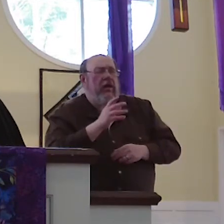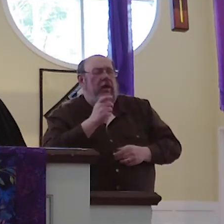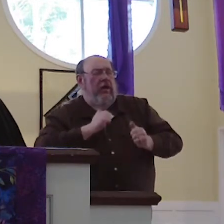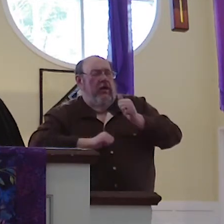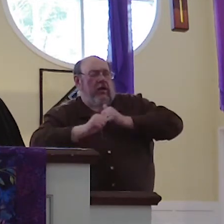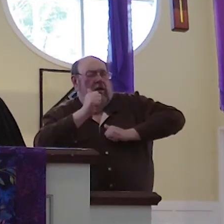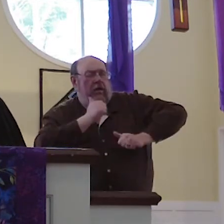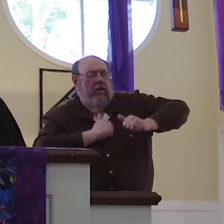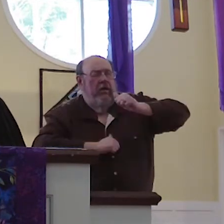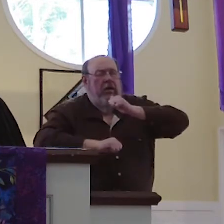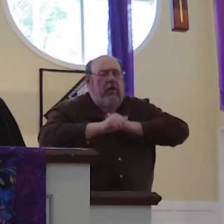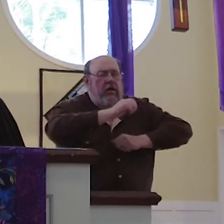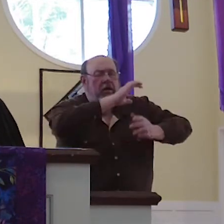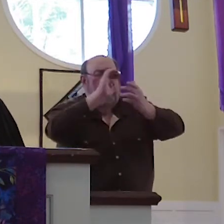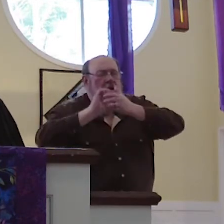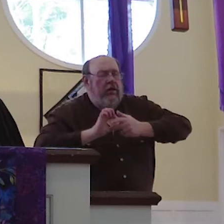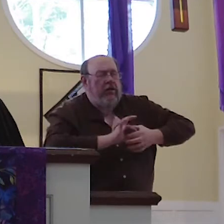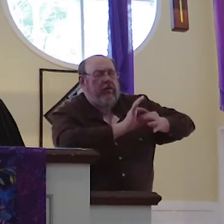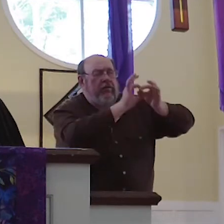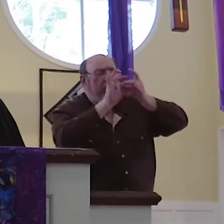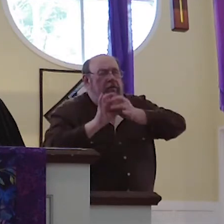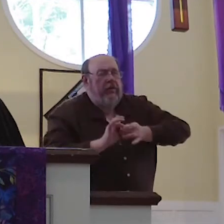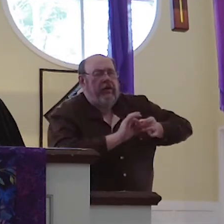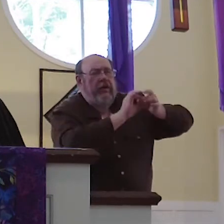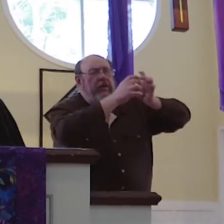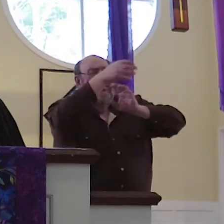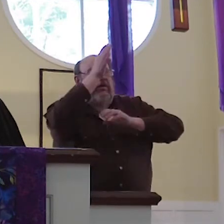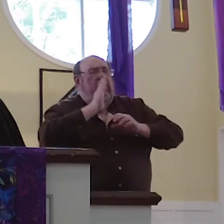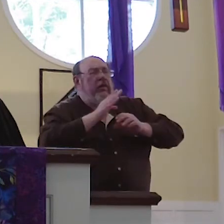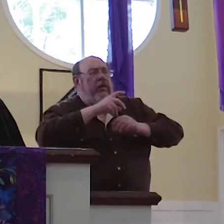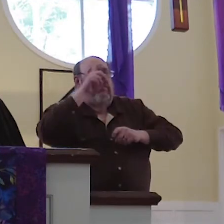God have to be clear.